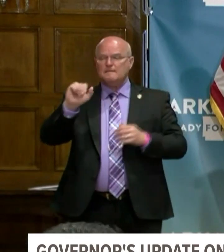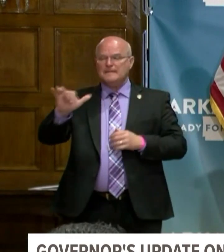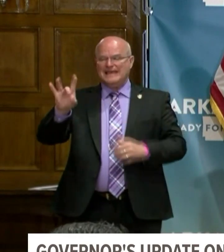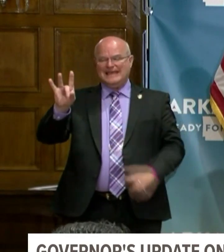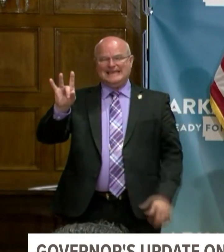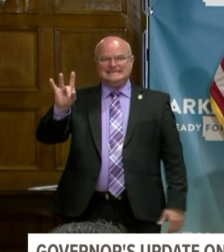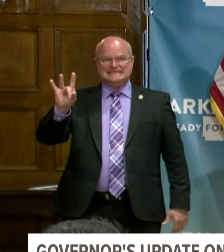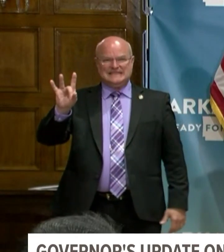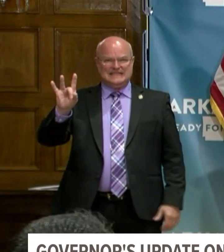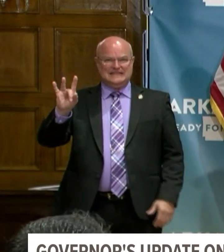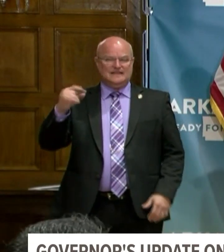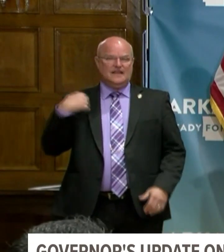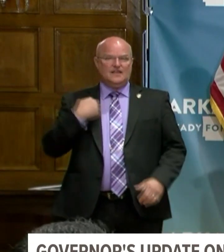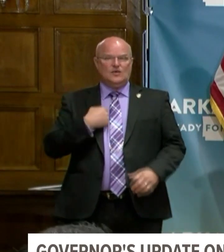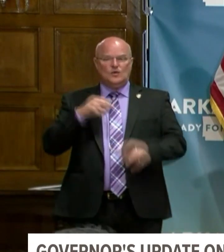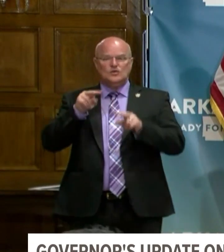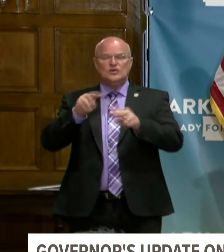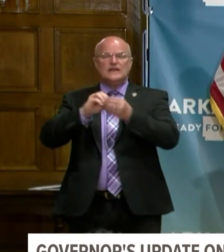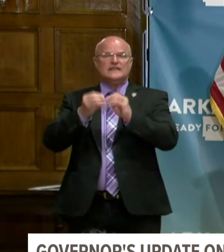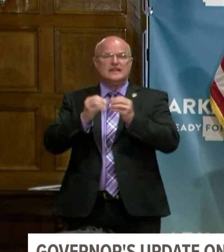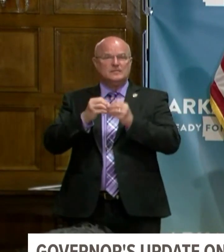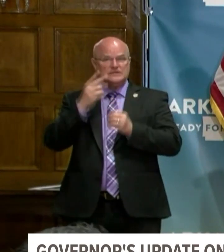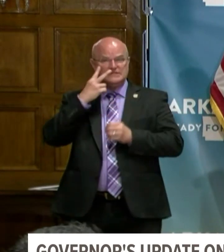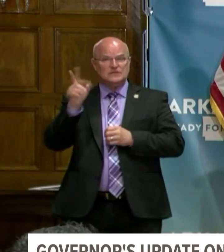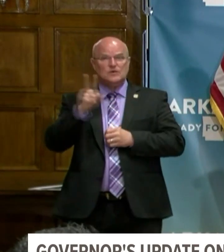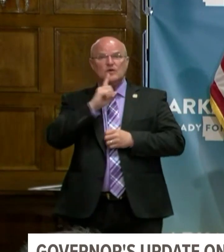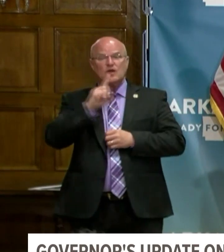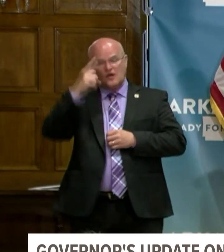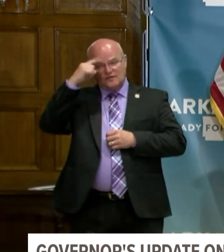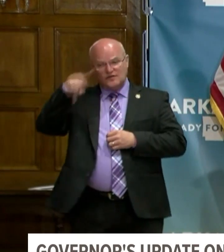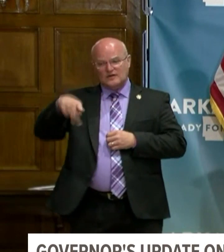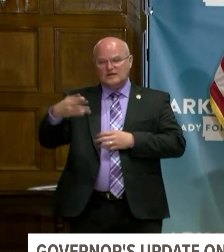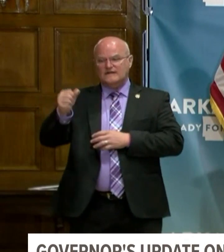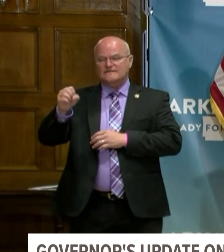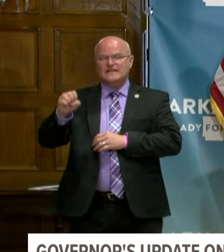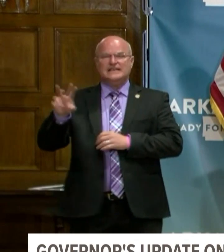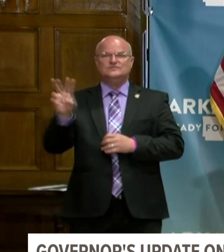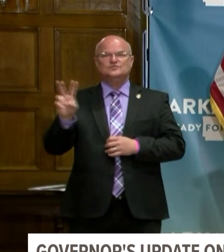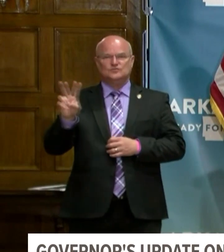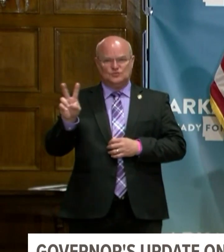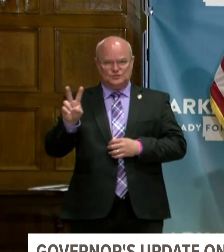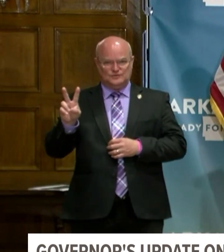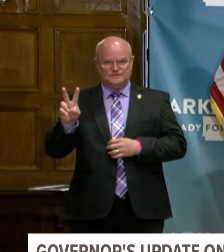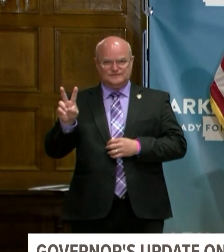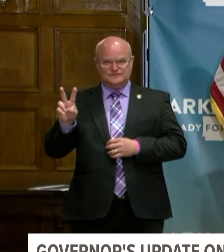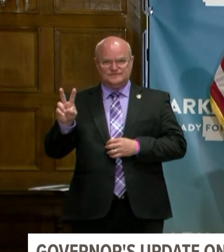May 18th that we look at the numbers and see where we are for a phase two operation.